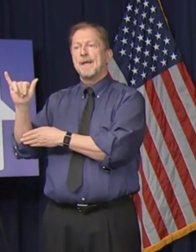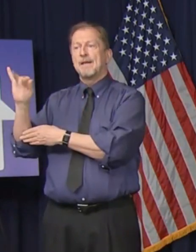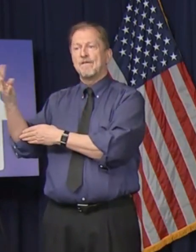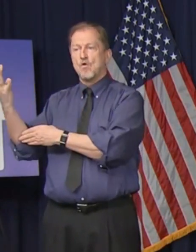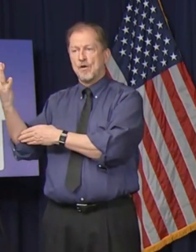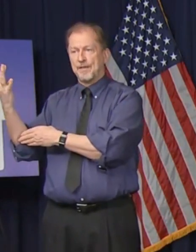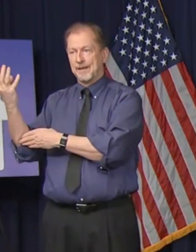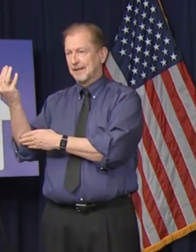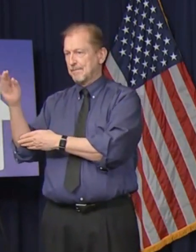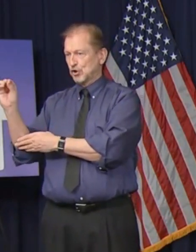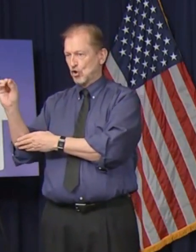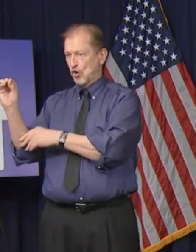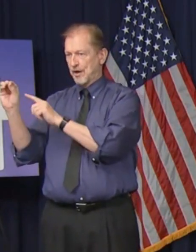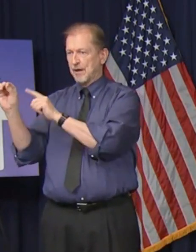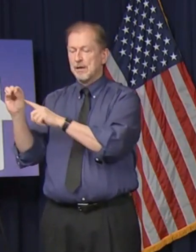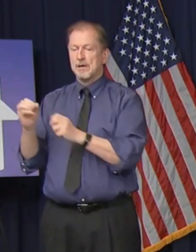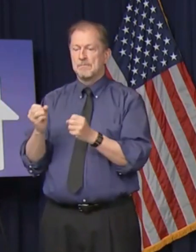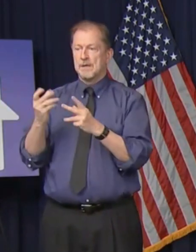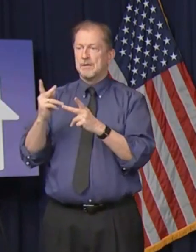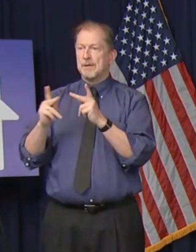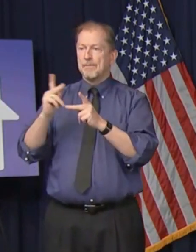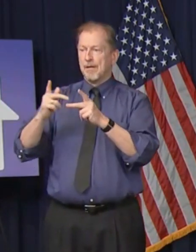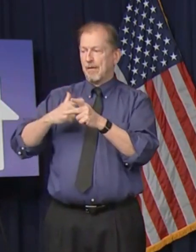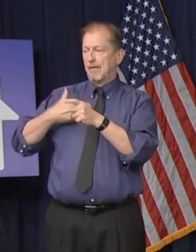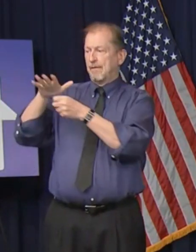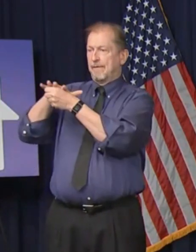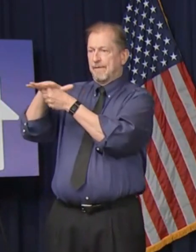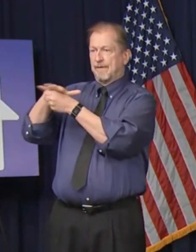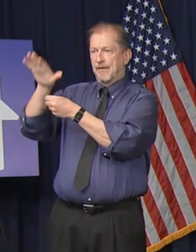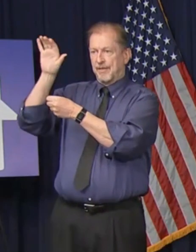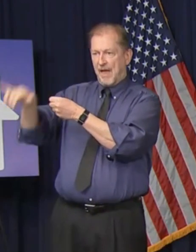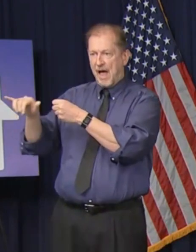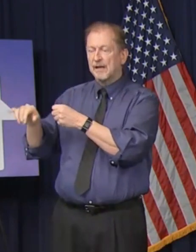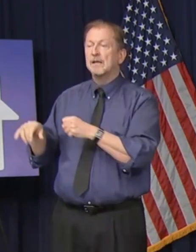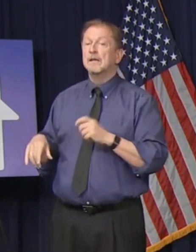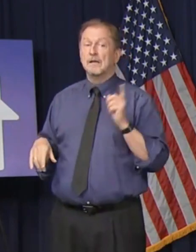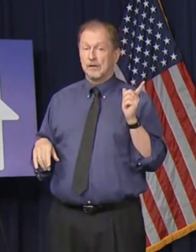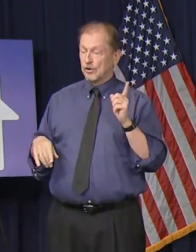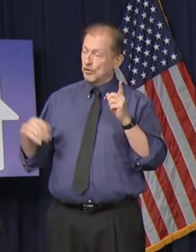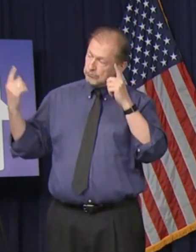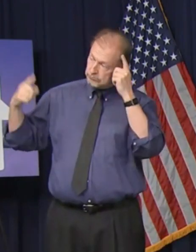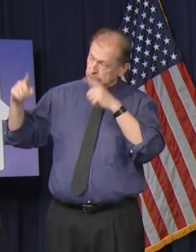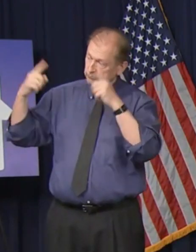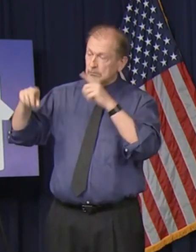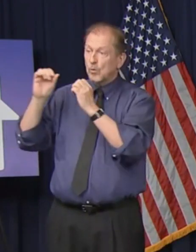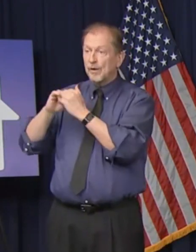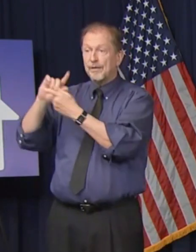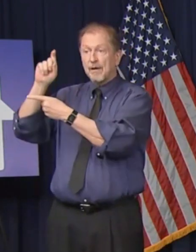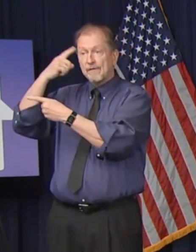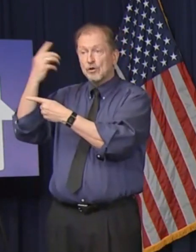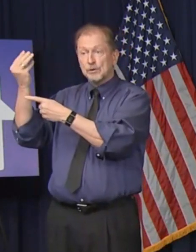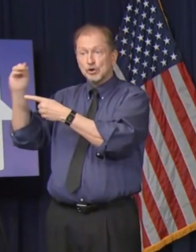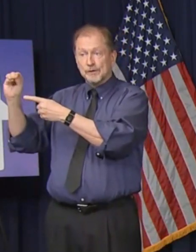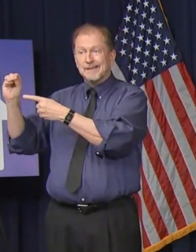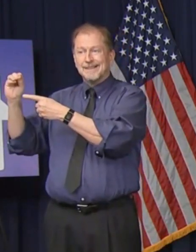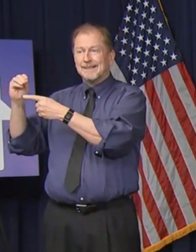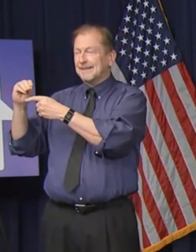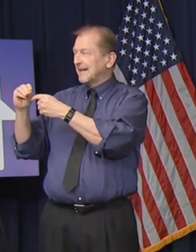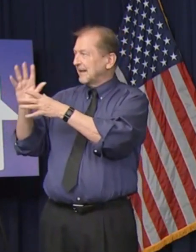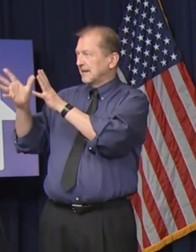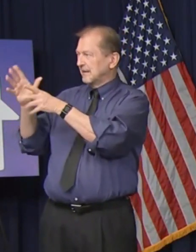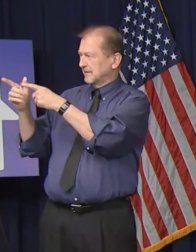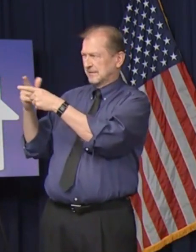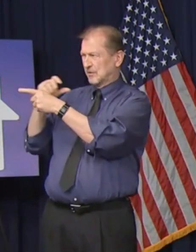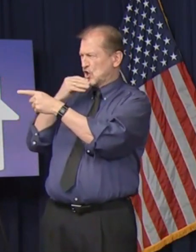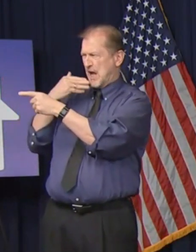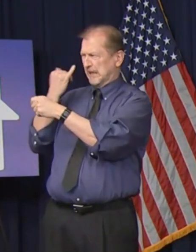many people in Metro East live and work in that same region, have you had any luck working with Governor Parson to convince him why that may not be a good